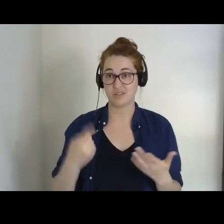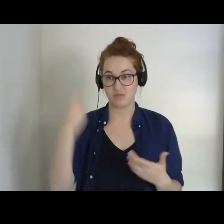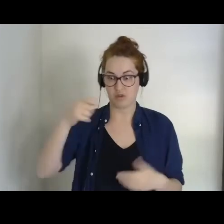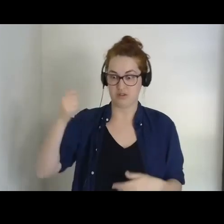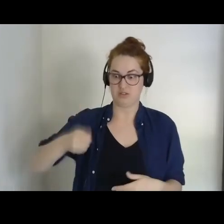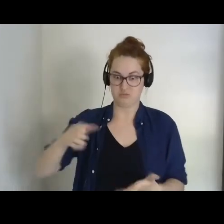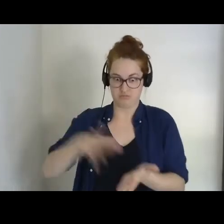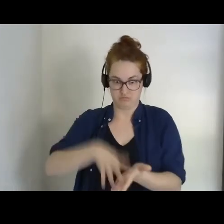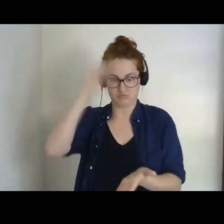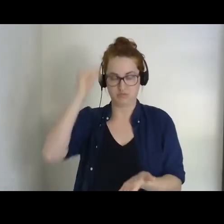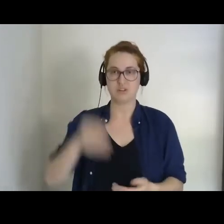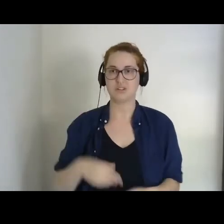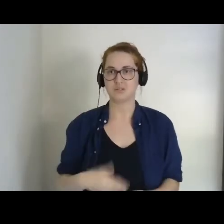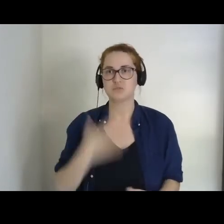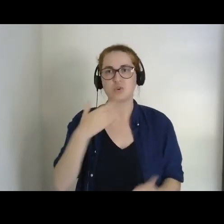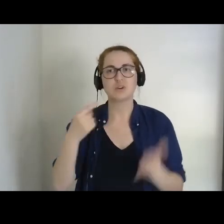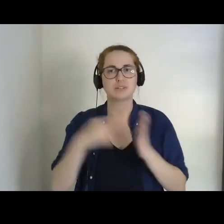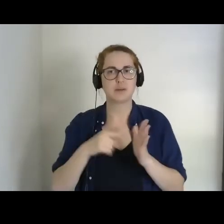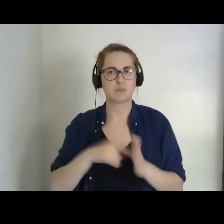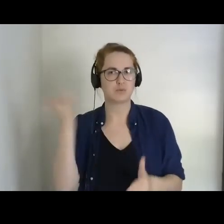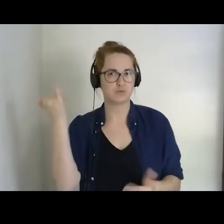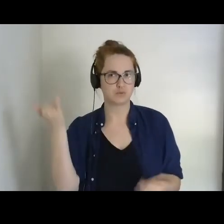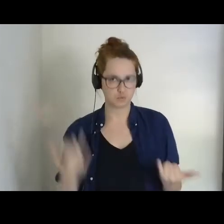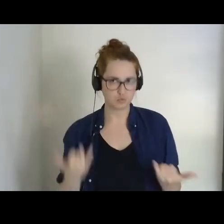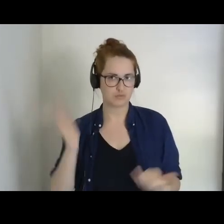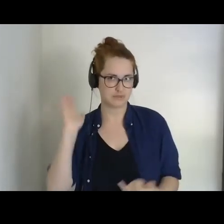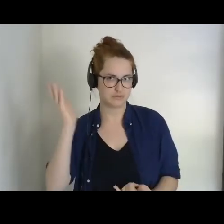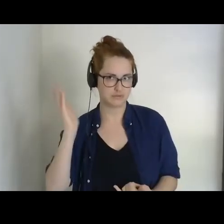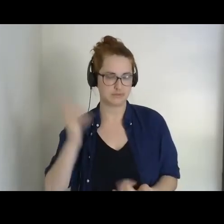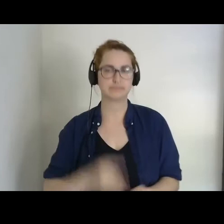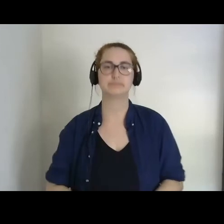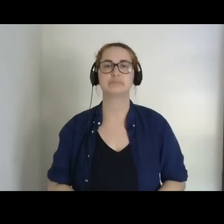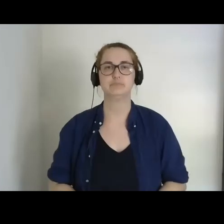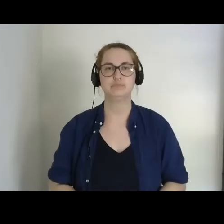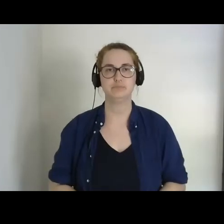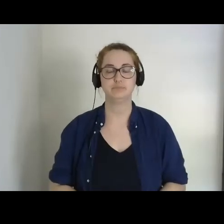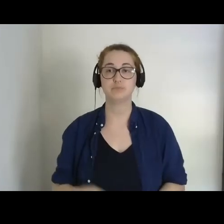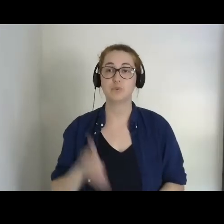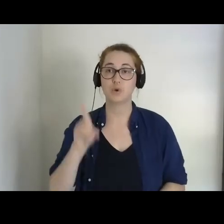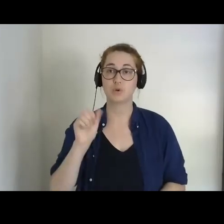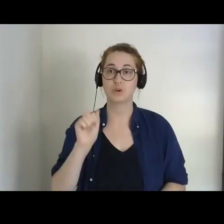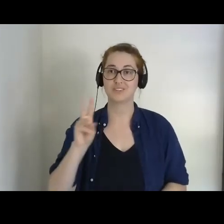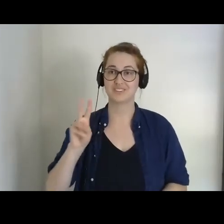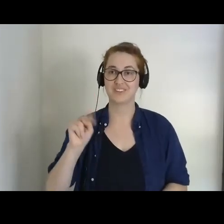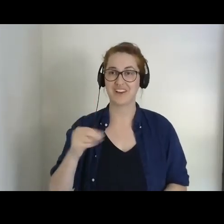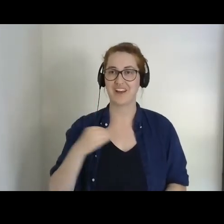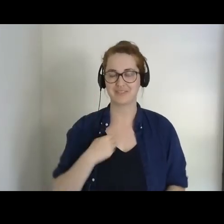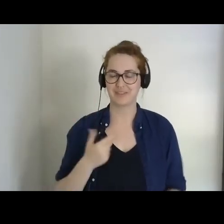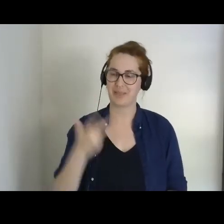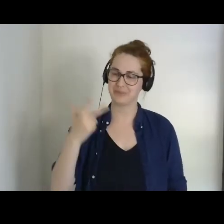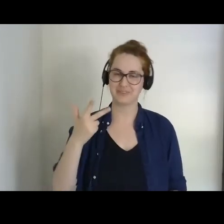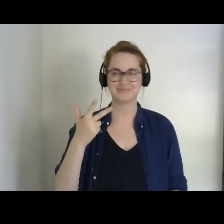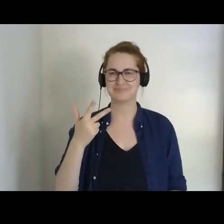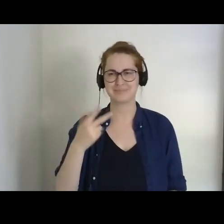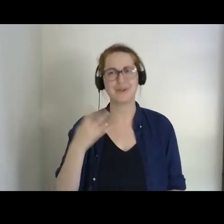talking about today. Dawn Canada does our work through four pillars, three pillars. That would be a